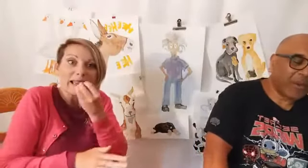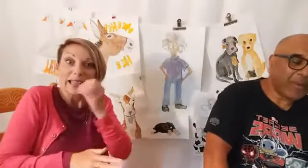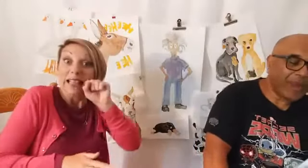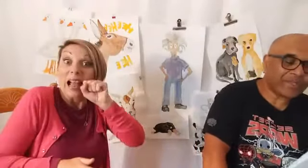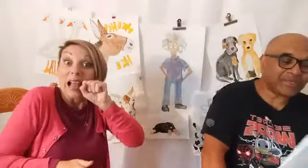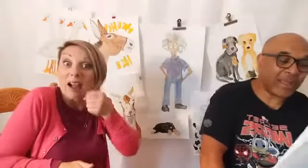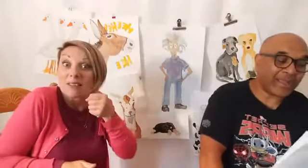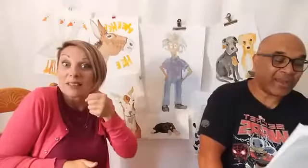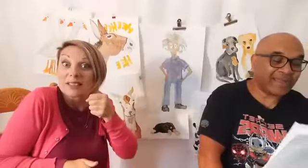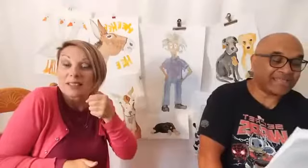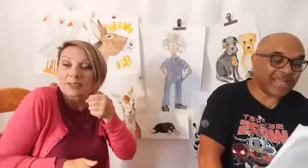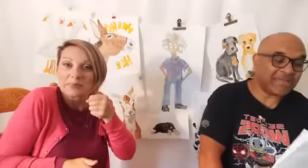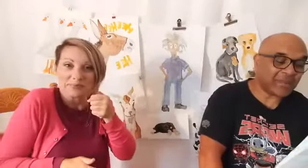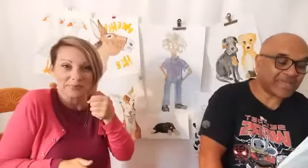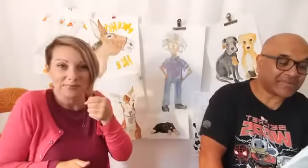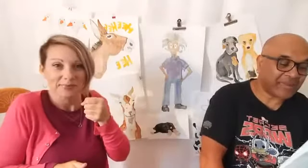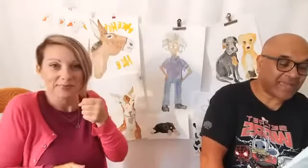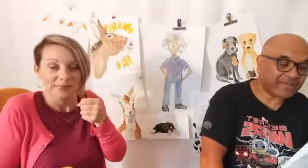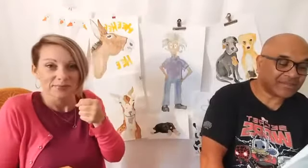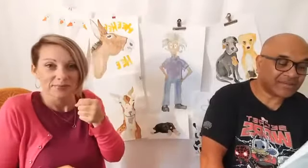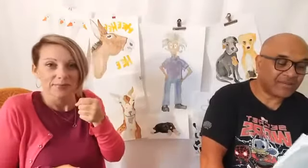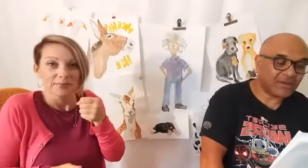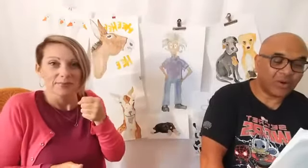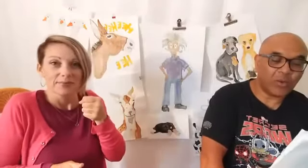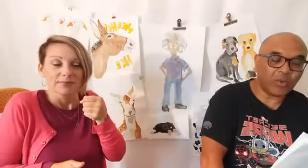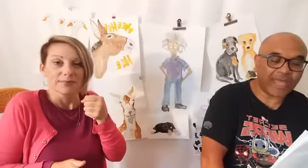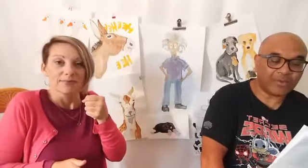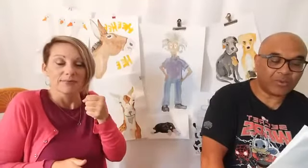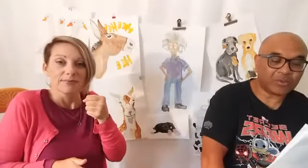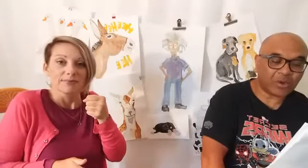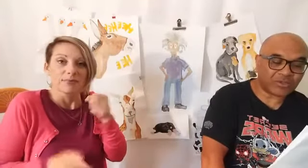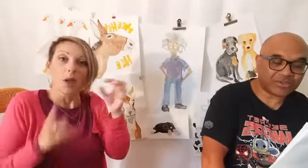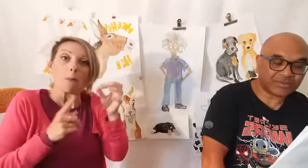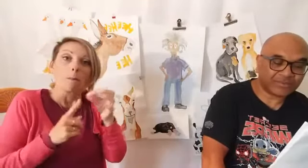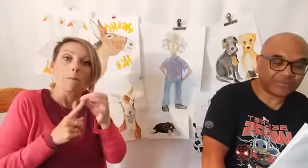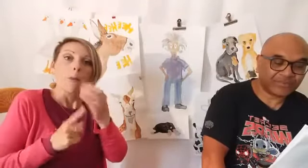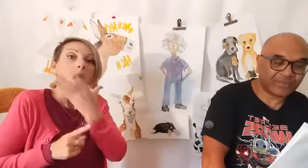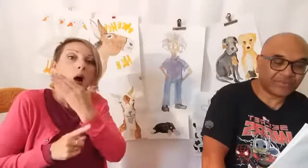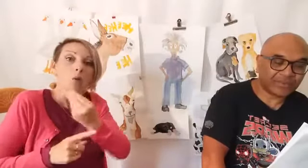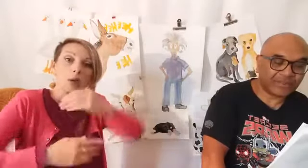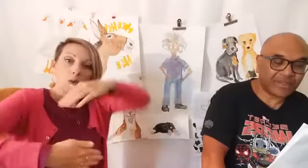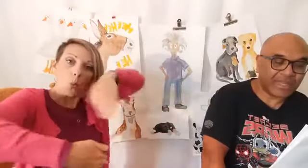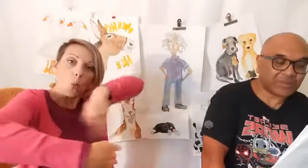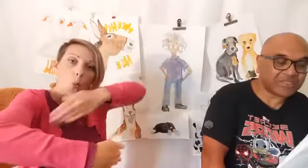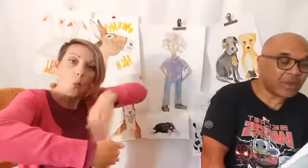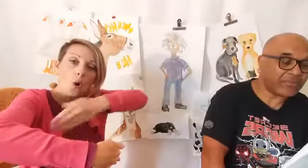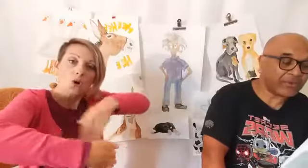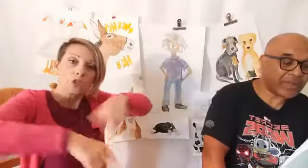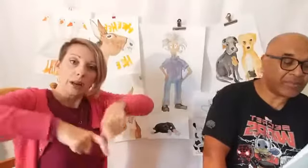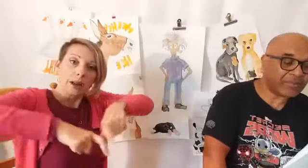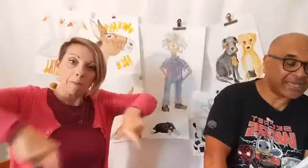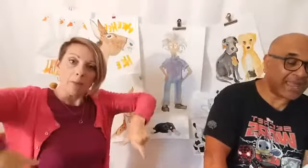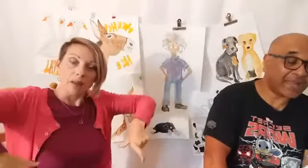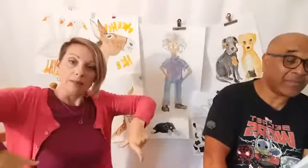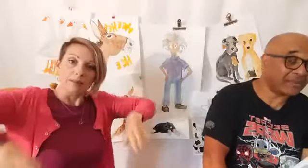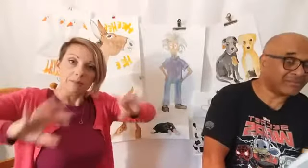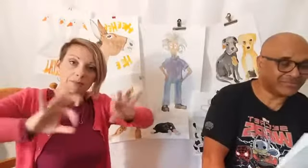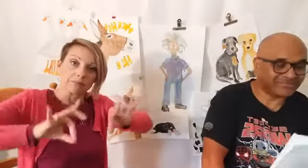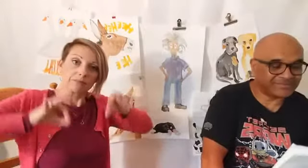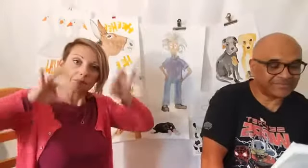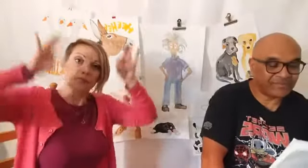When Pyweasel hung out his 8 pairs of pants, all the animals watched. It was time for a cup of tea and a